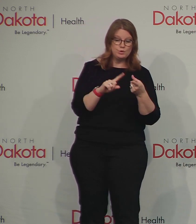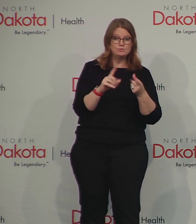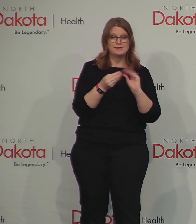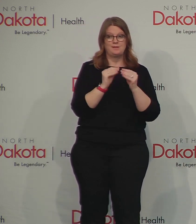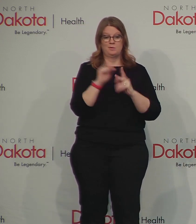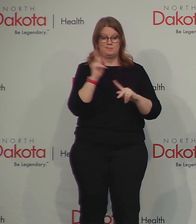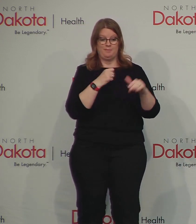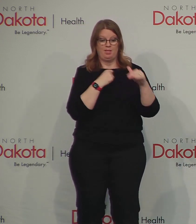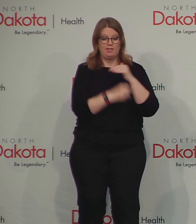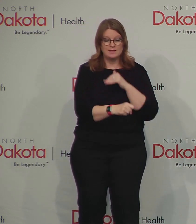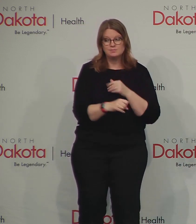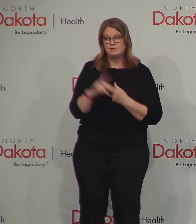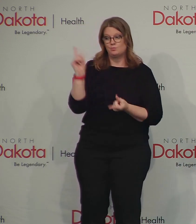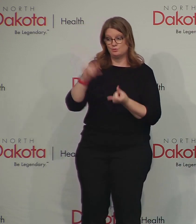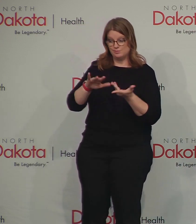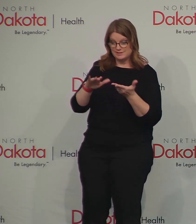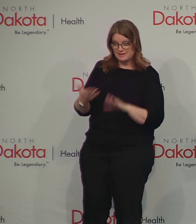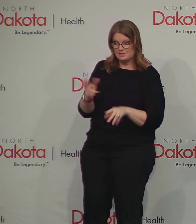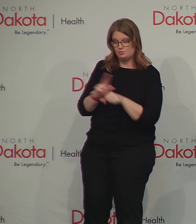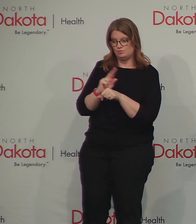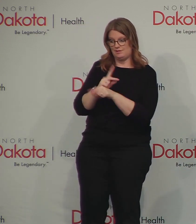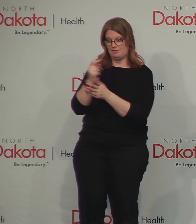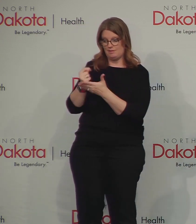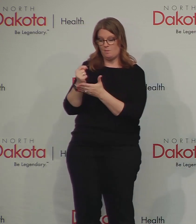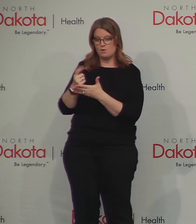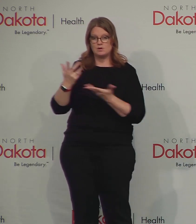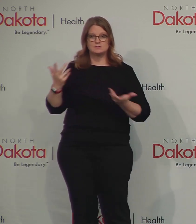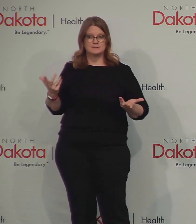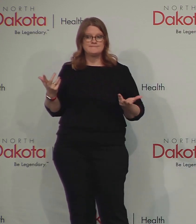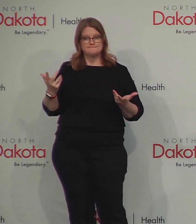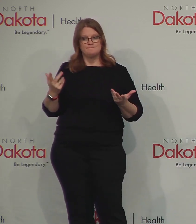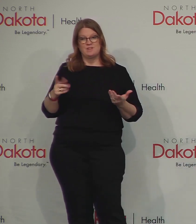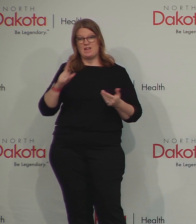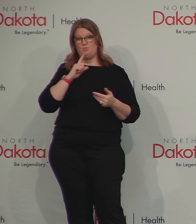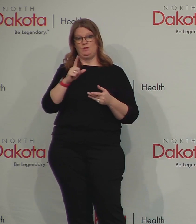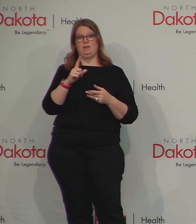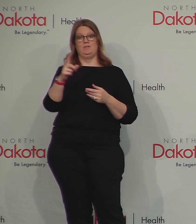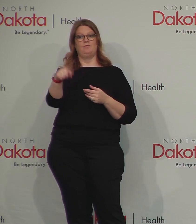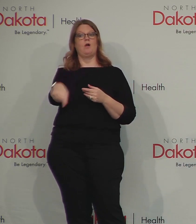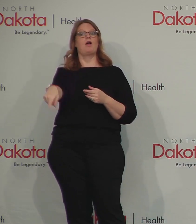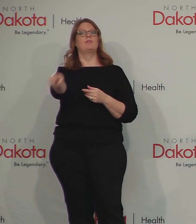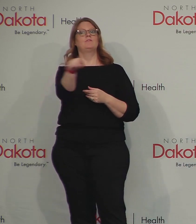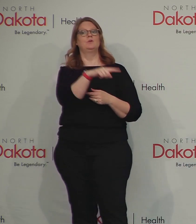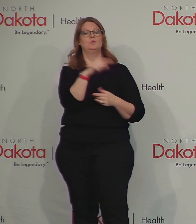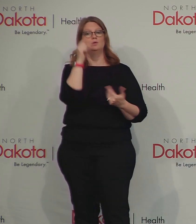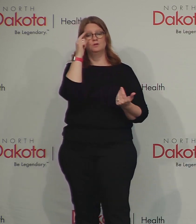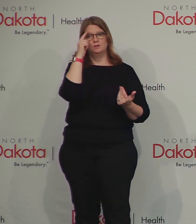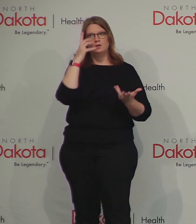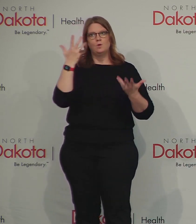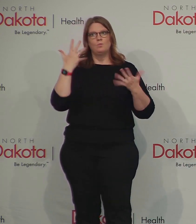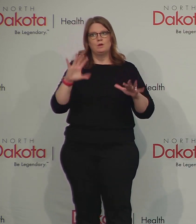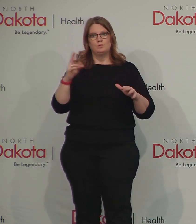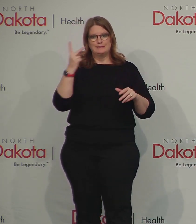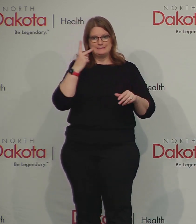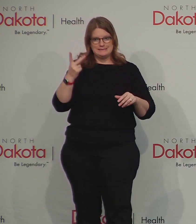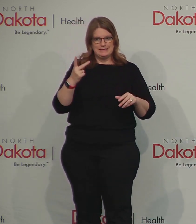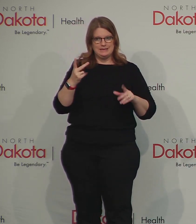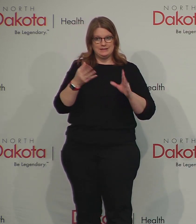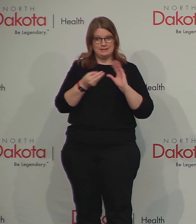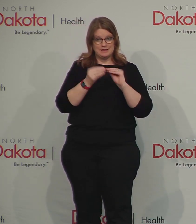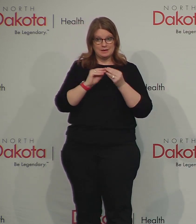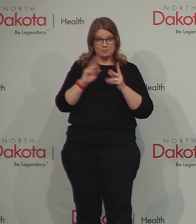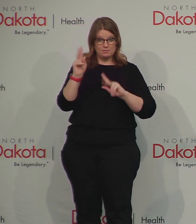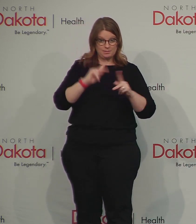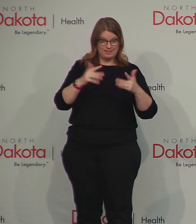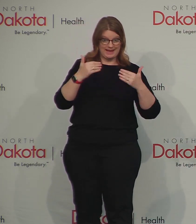of the therapeutics. And then again, the challenge to everybody is we do not want as a state see a gap between the number of people who've